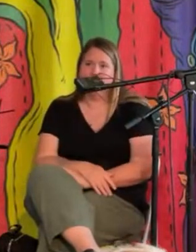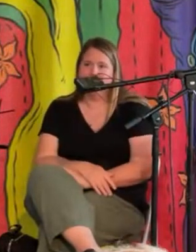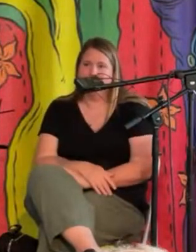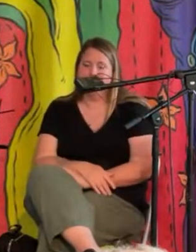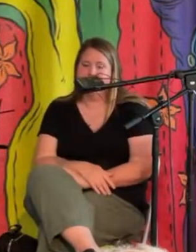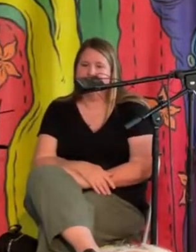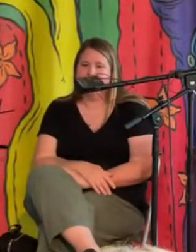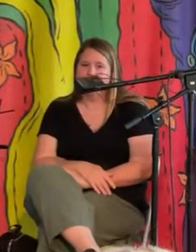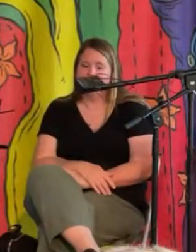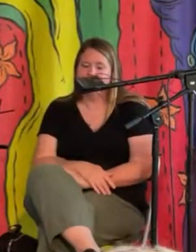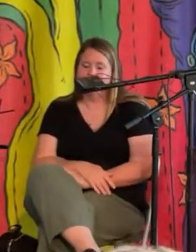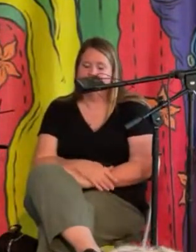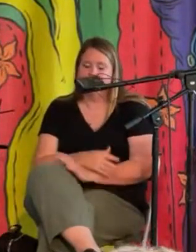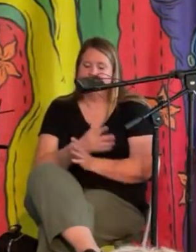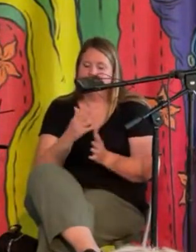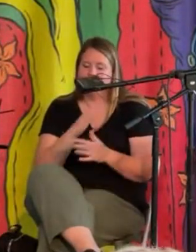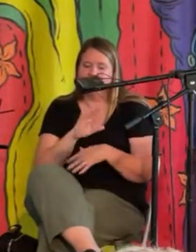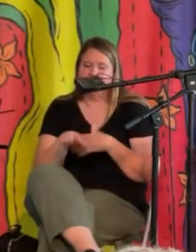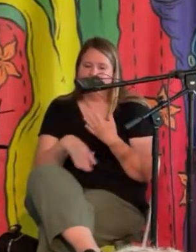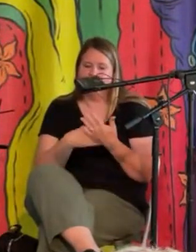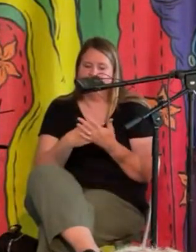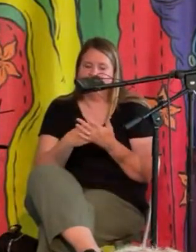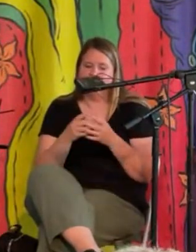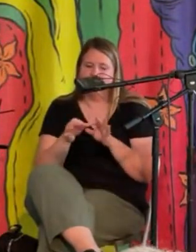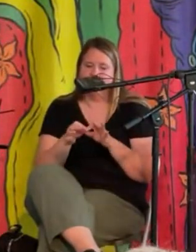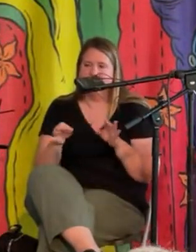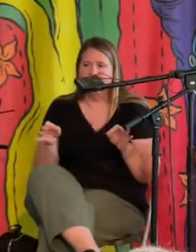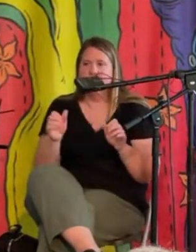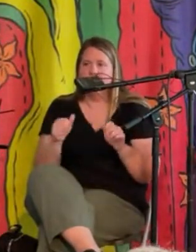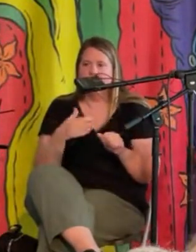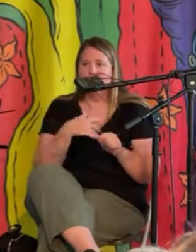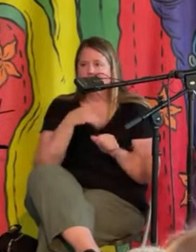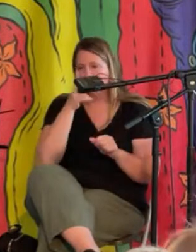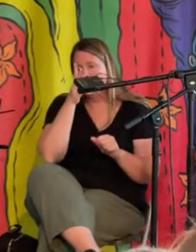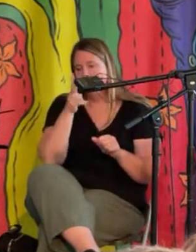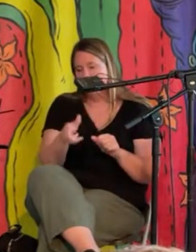Kafka said all language is but a poor translation.